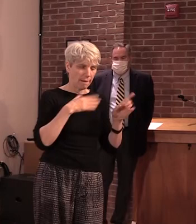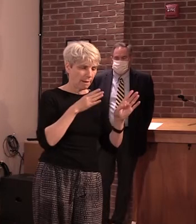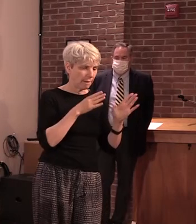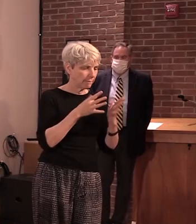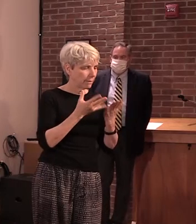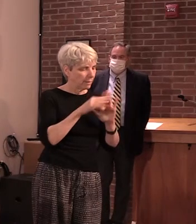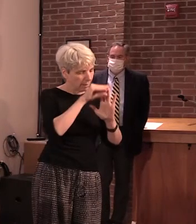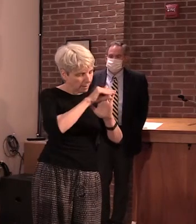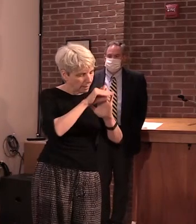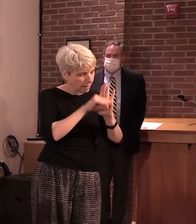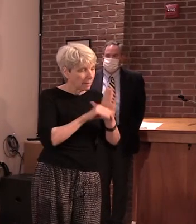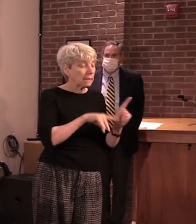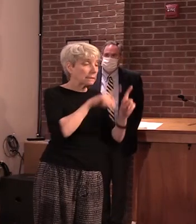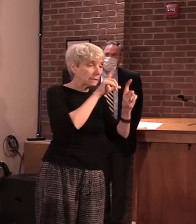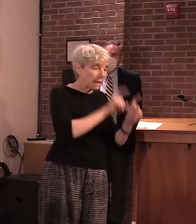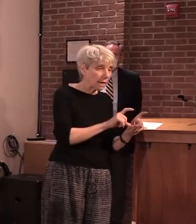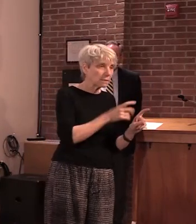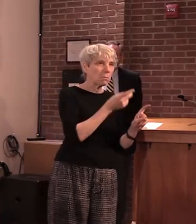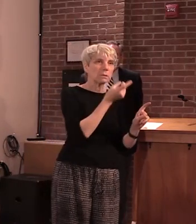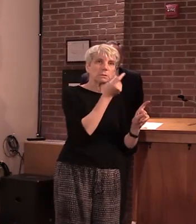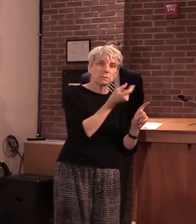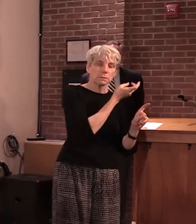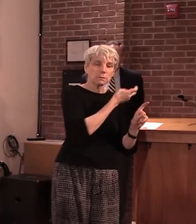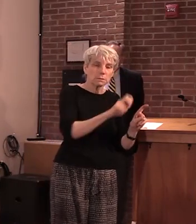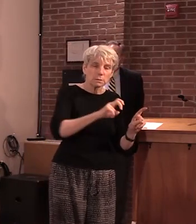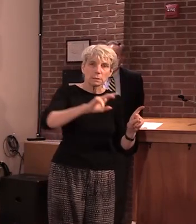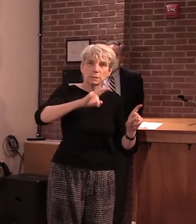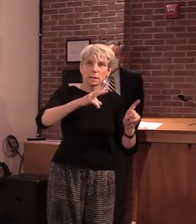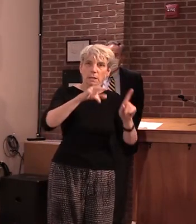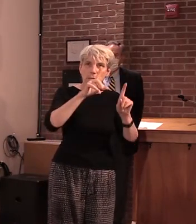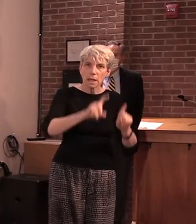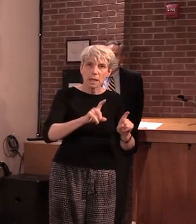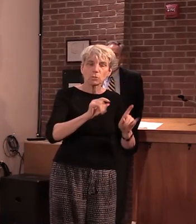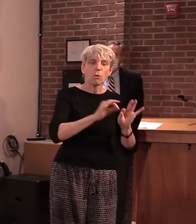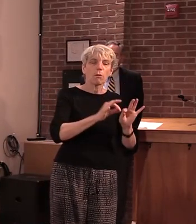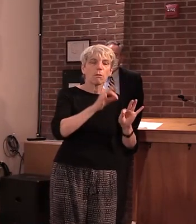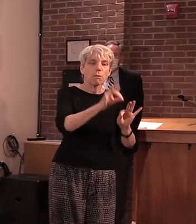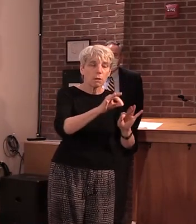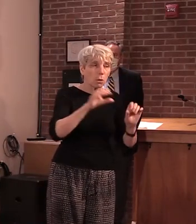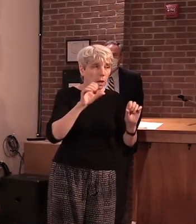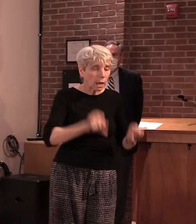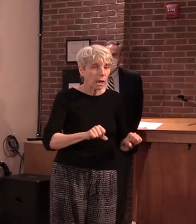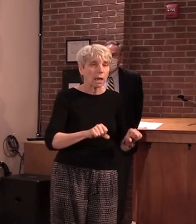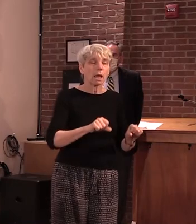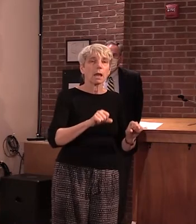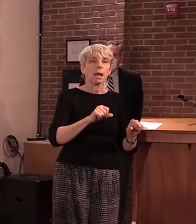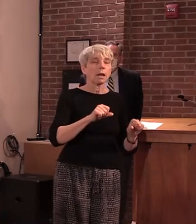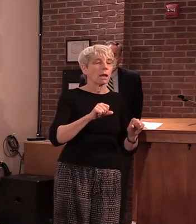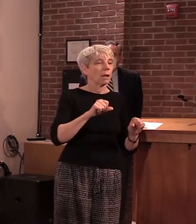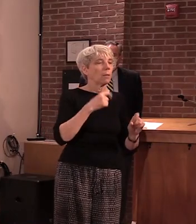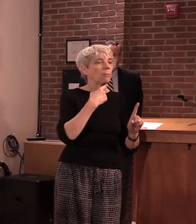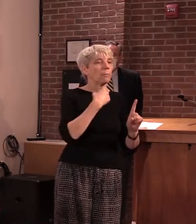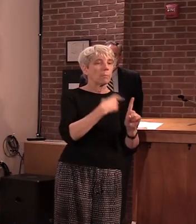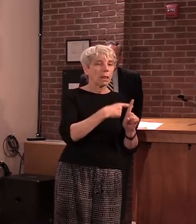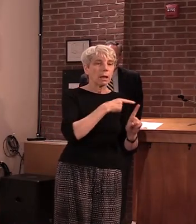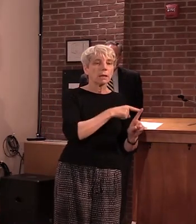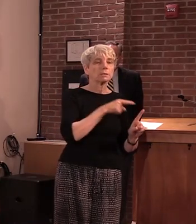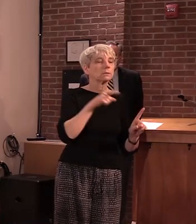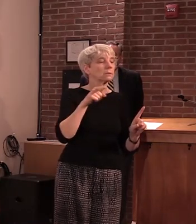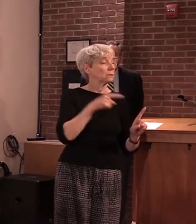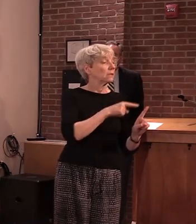and the type of swab that's used, whether it's just nasal or nasal